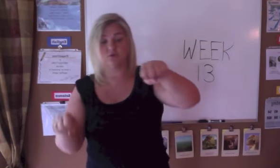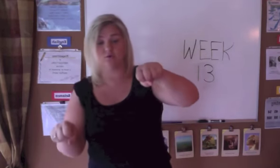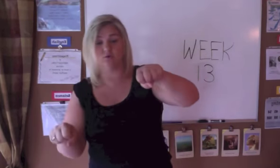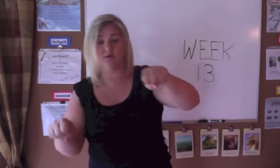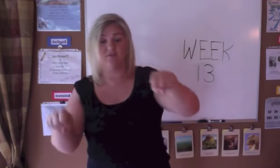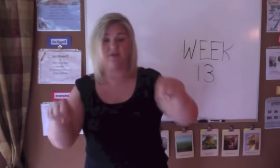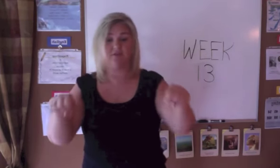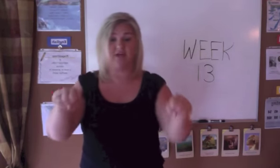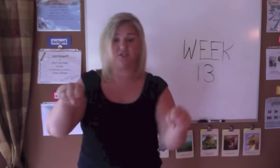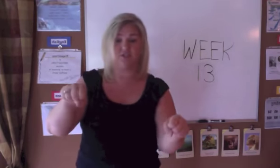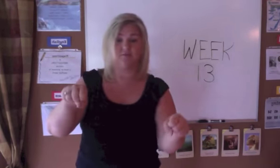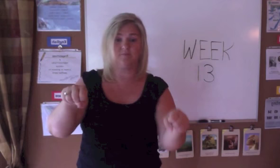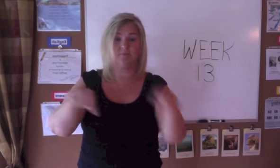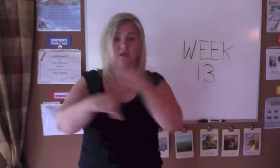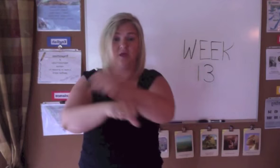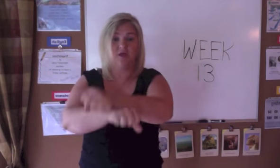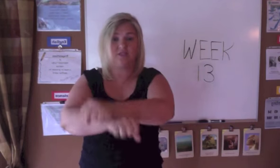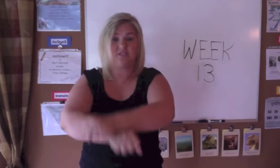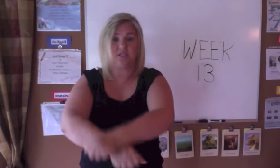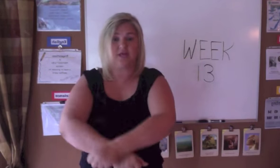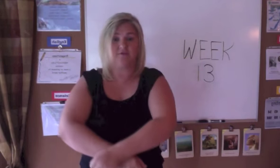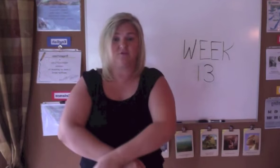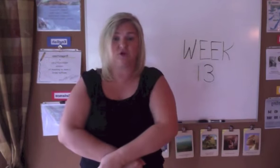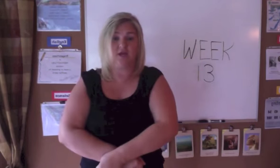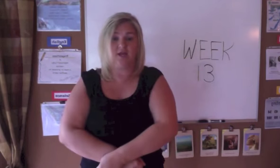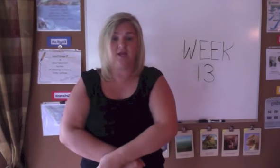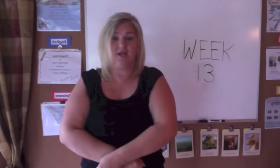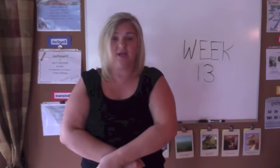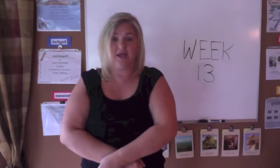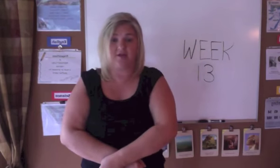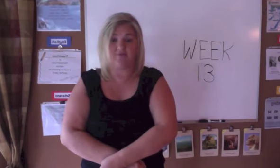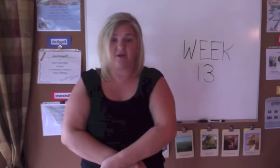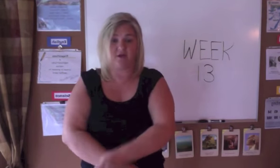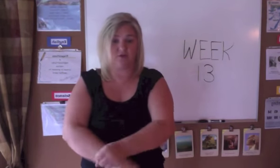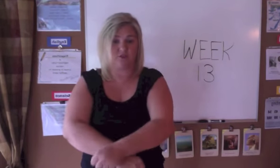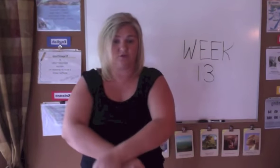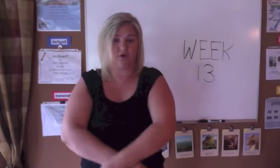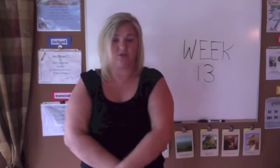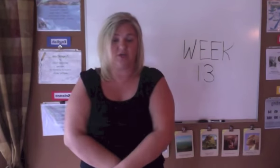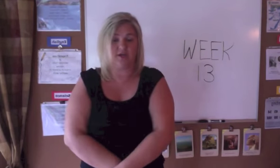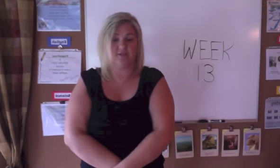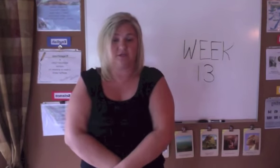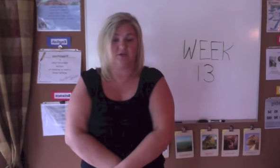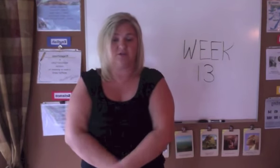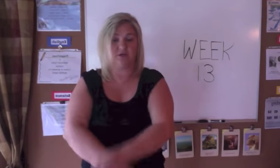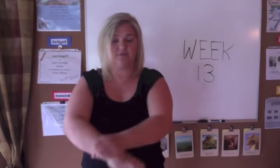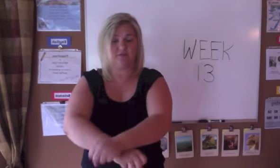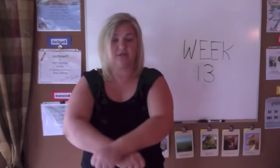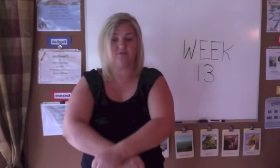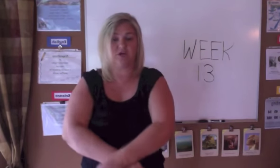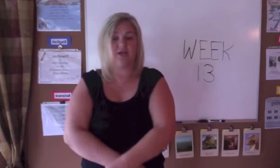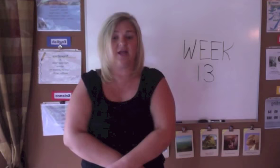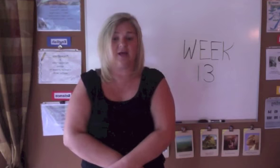School of Navigation. Slave trade in Africa. Just cross your hands like you're a slave. Slave trade in